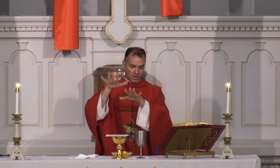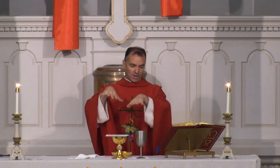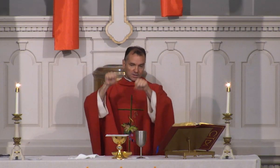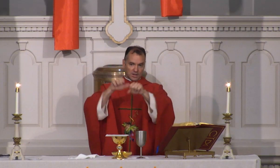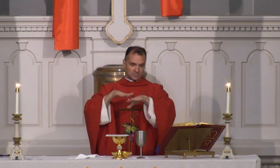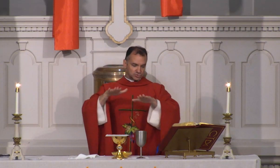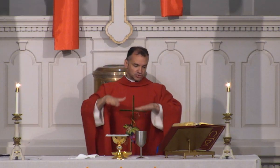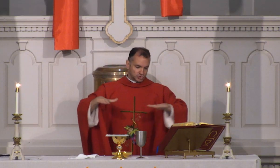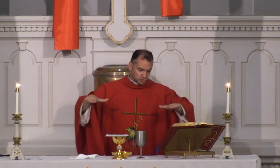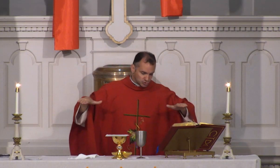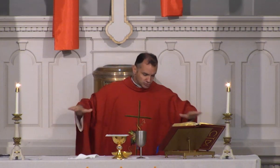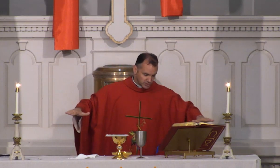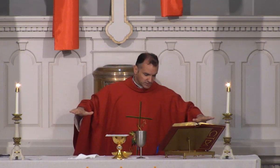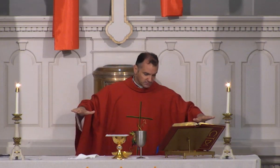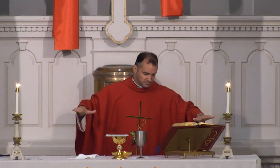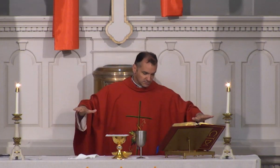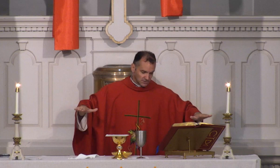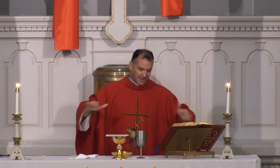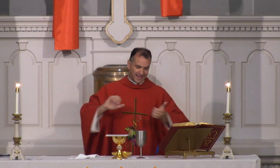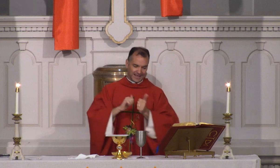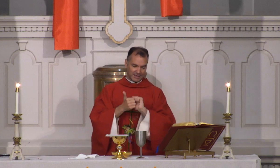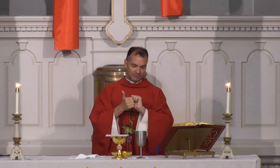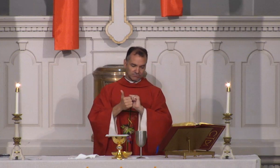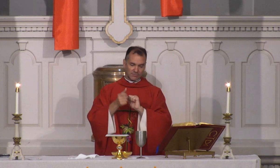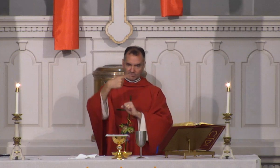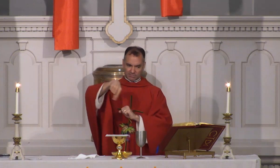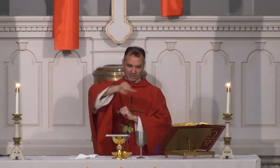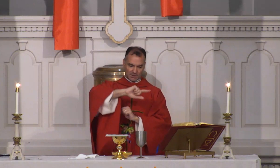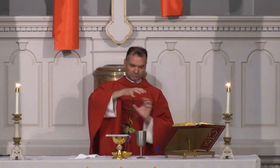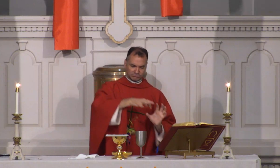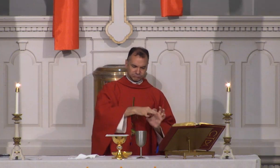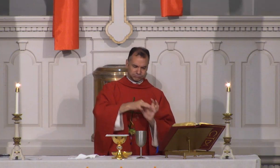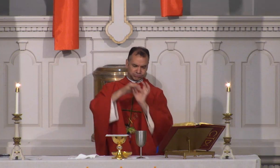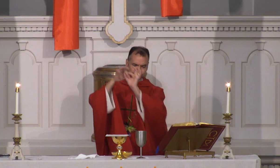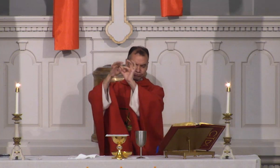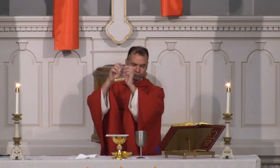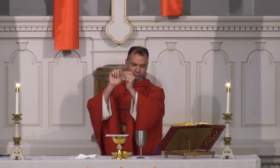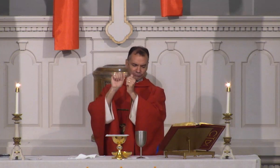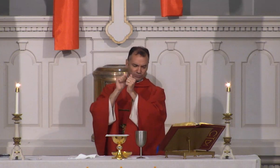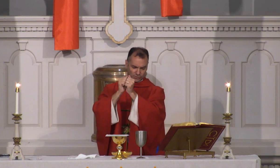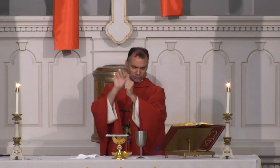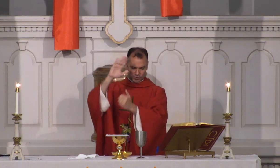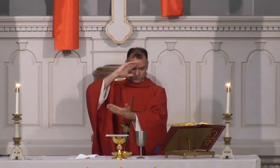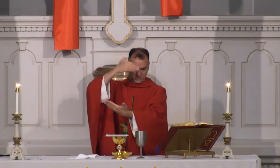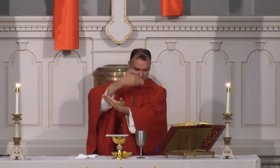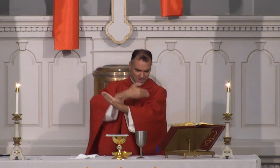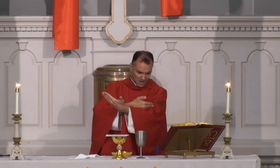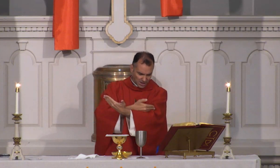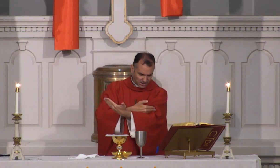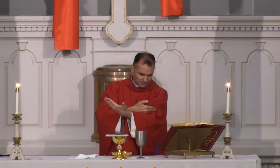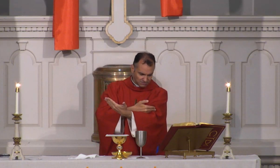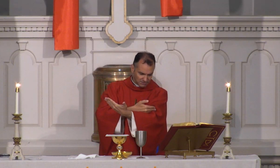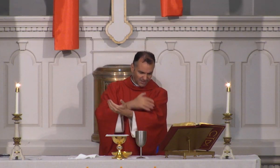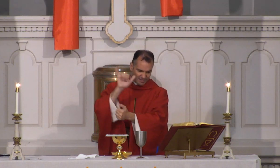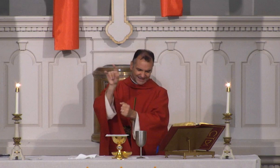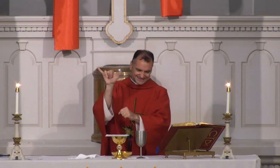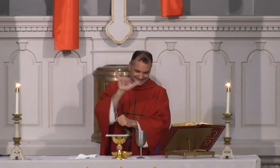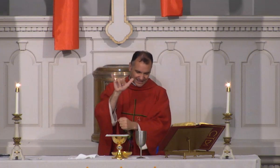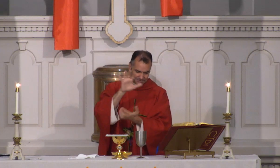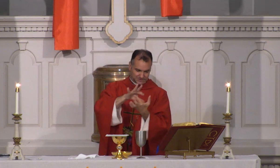on those you made your adopted children by uniting them to your only begotten Son.